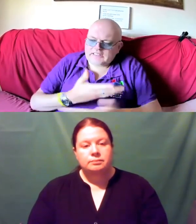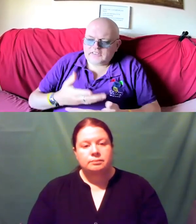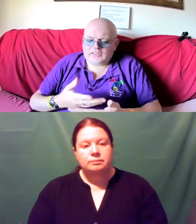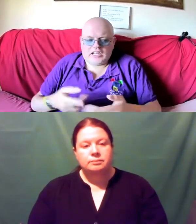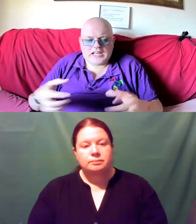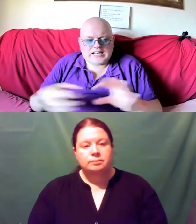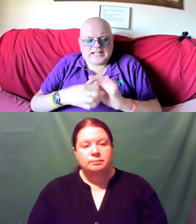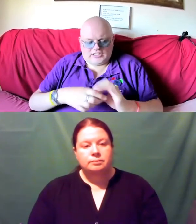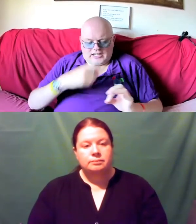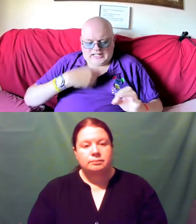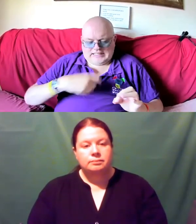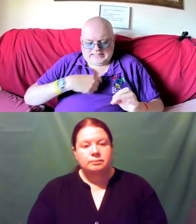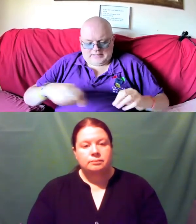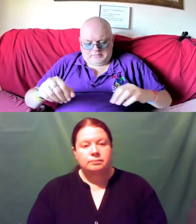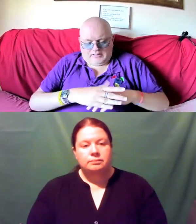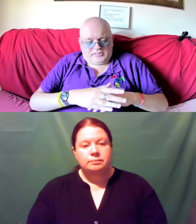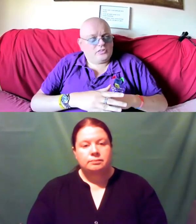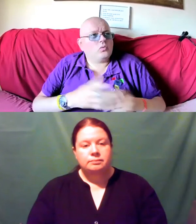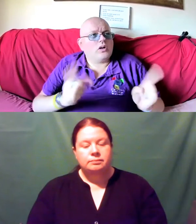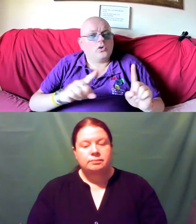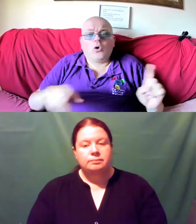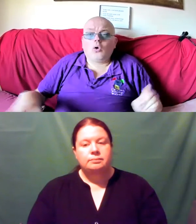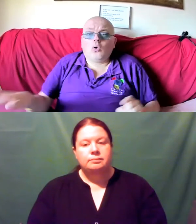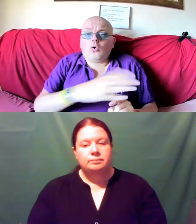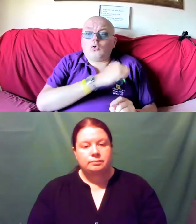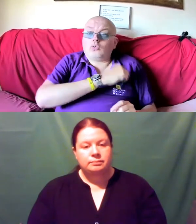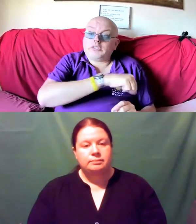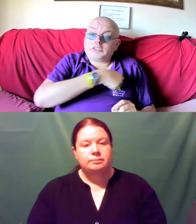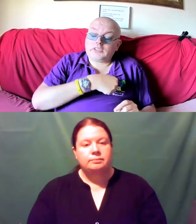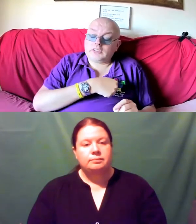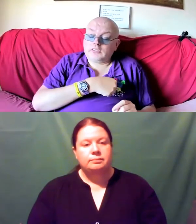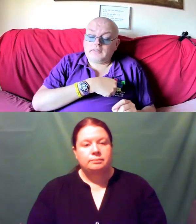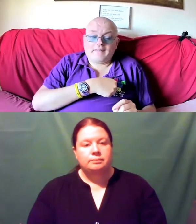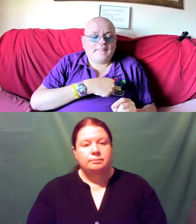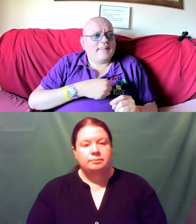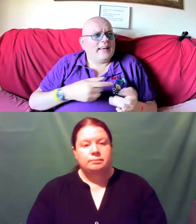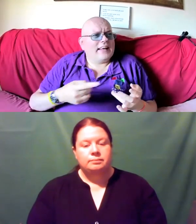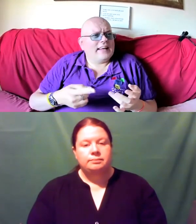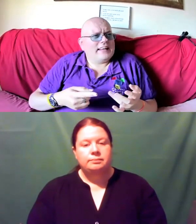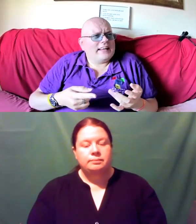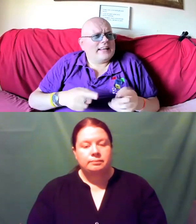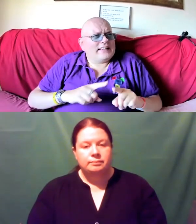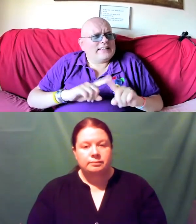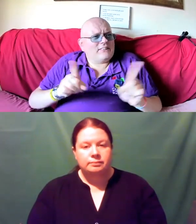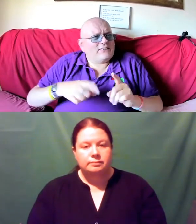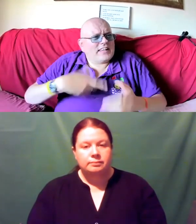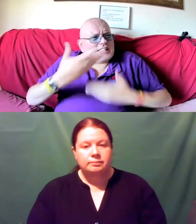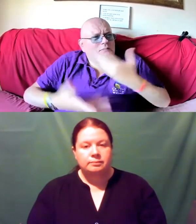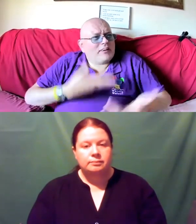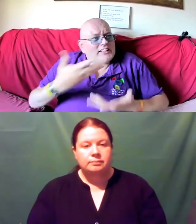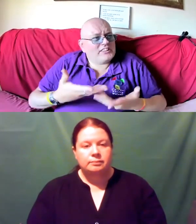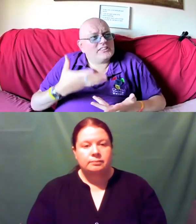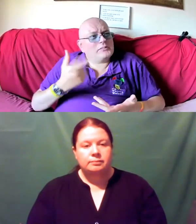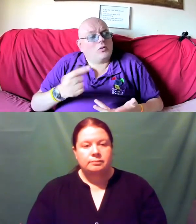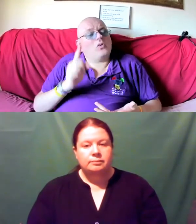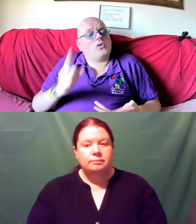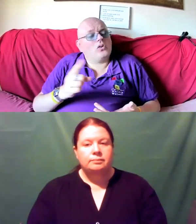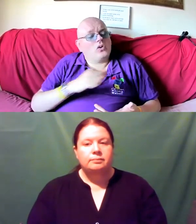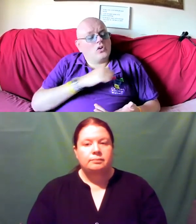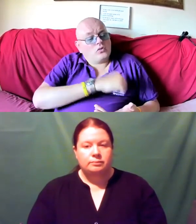identity and marriage, that, you know, we're all Christians and we may have different ways of expressing that, but actually we have got more in common than